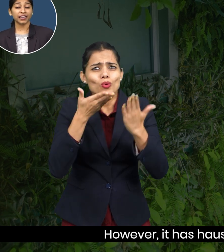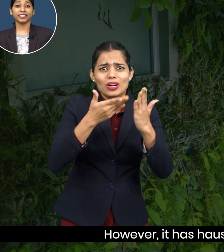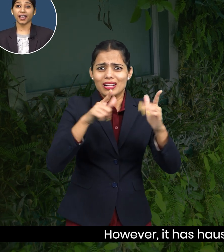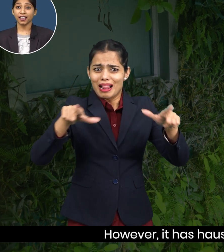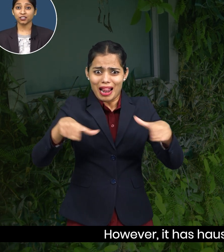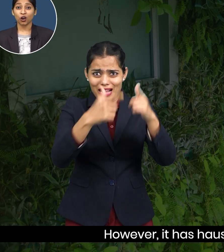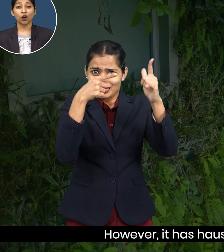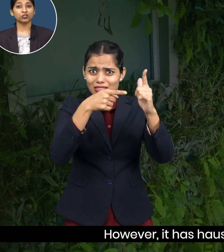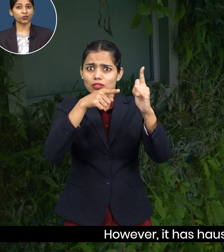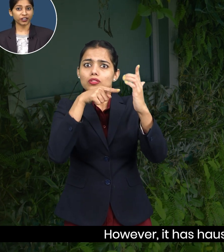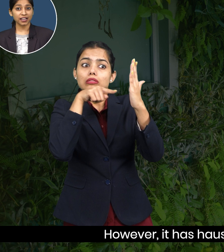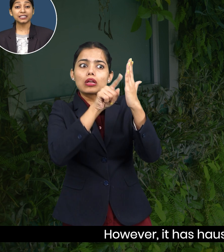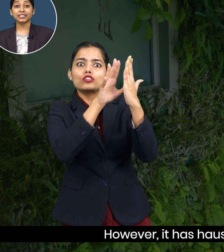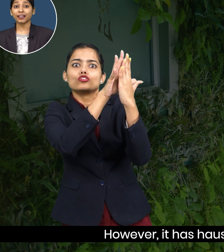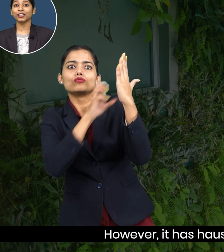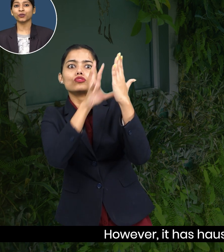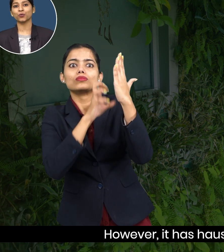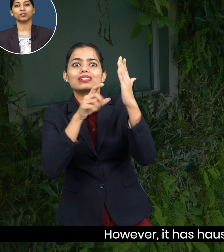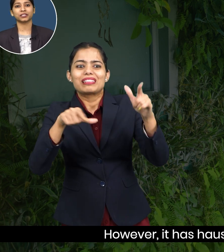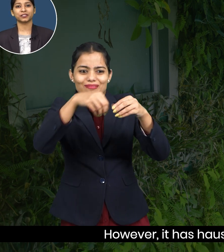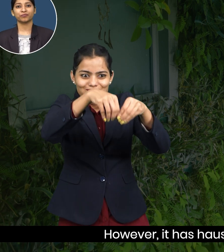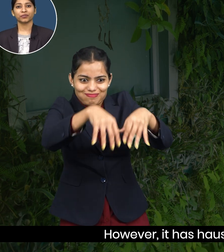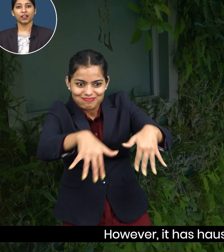However, it has haustoria